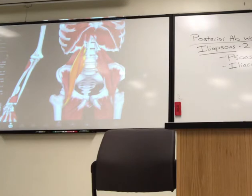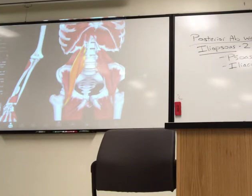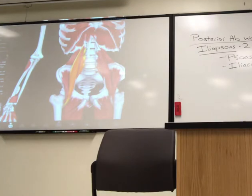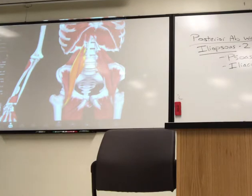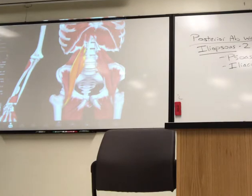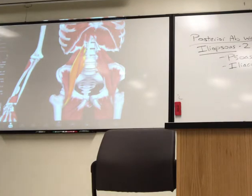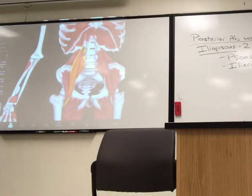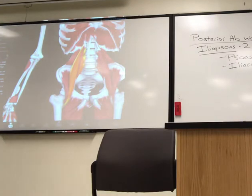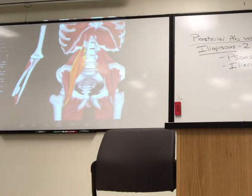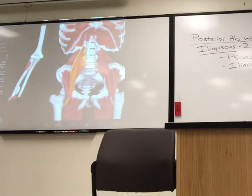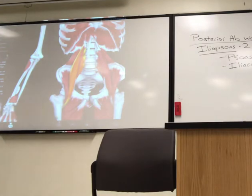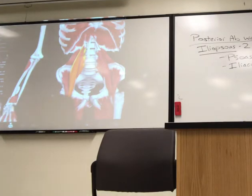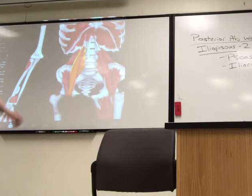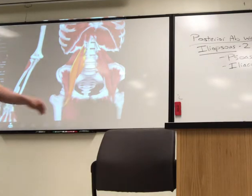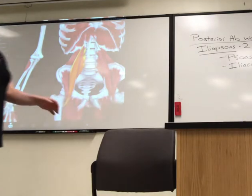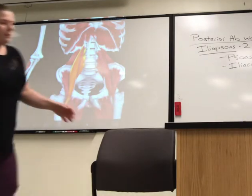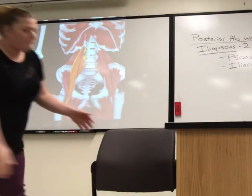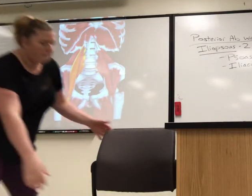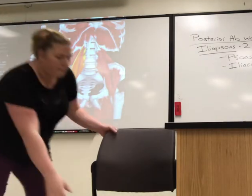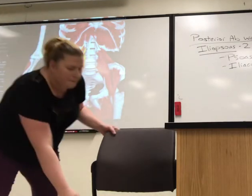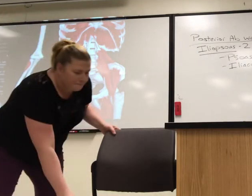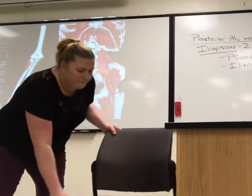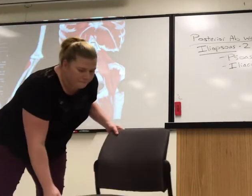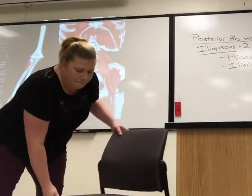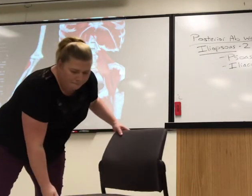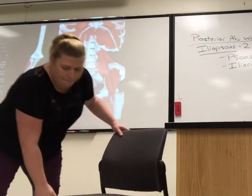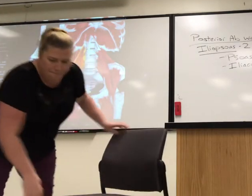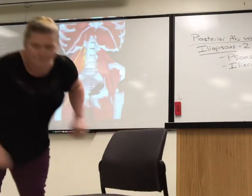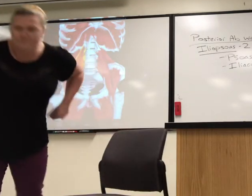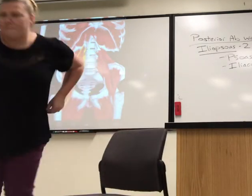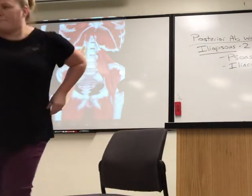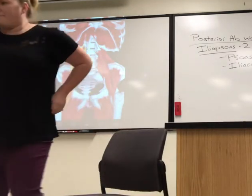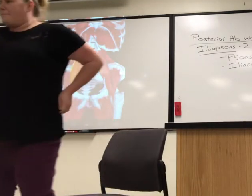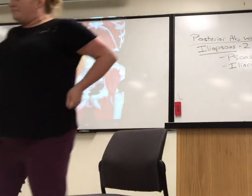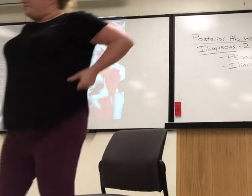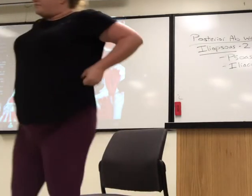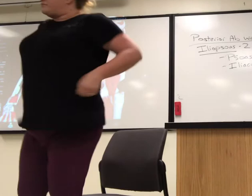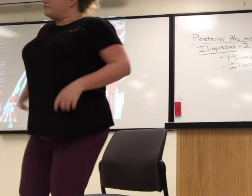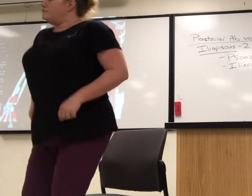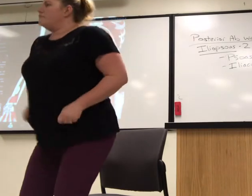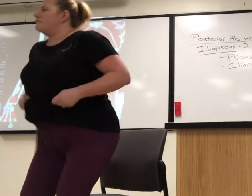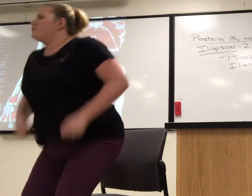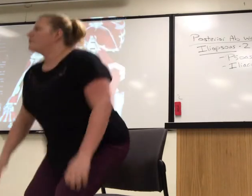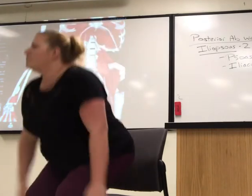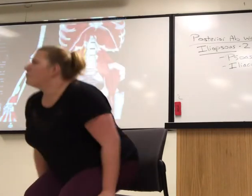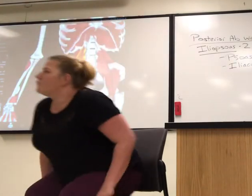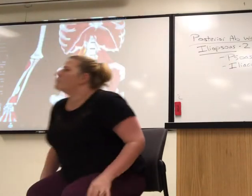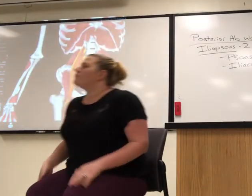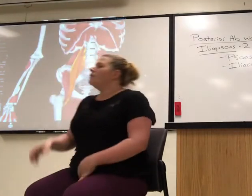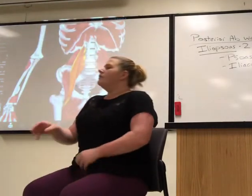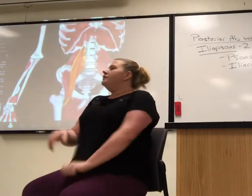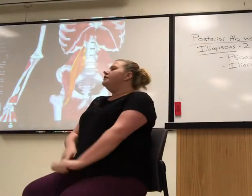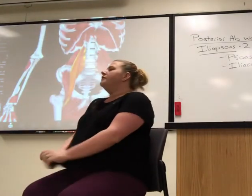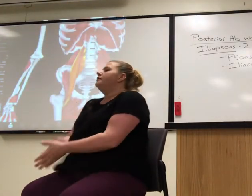The iliacus muscle is originating on the iliac fossa.